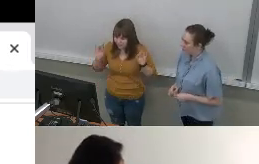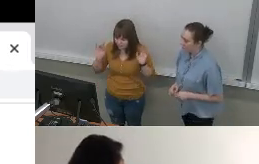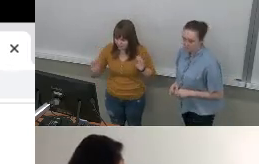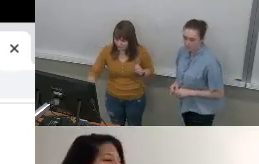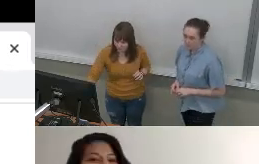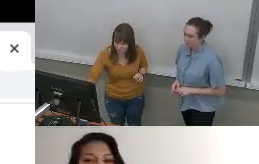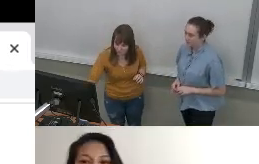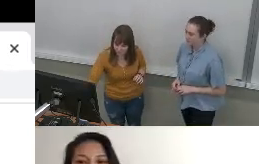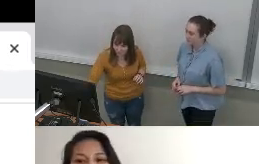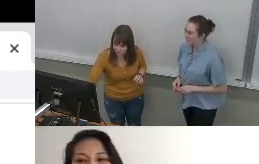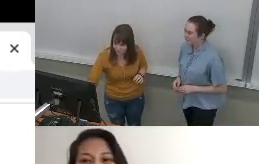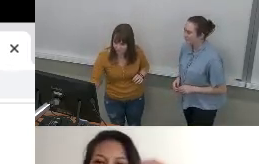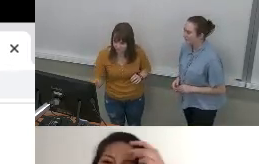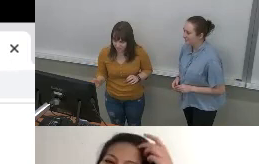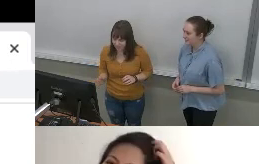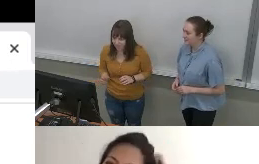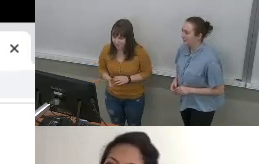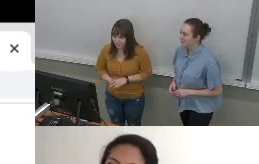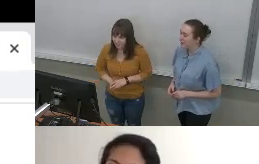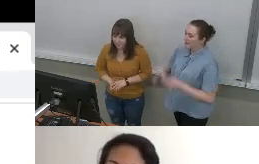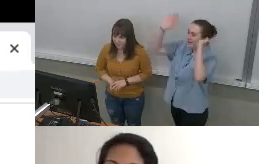We also have to answer that first, so we'll time out.